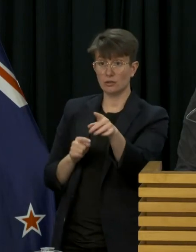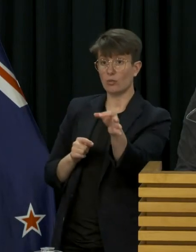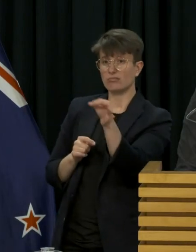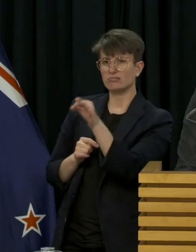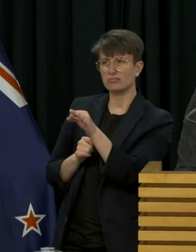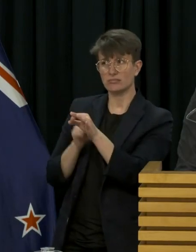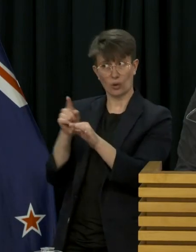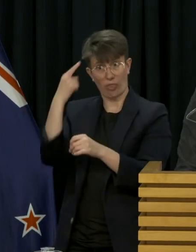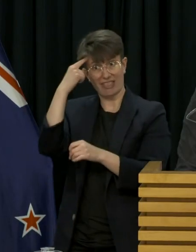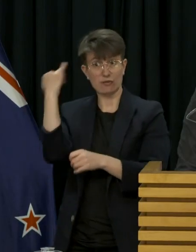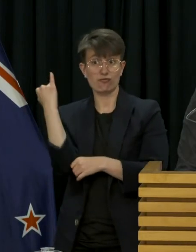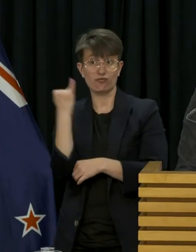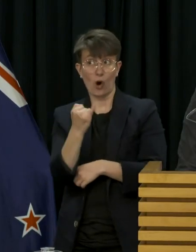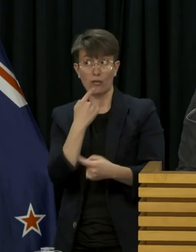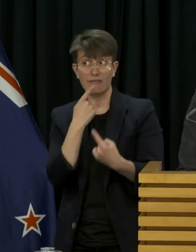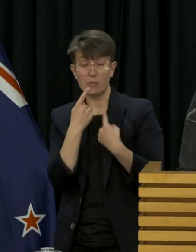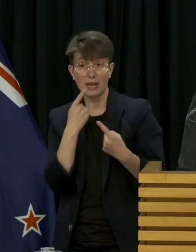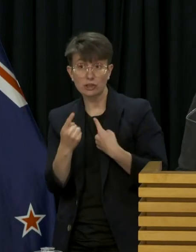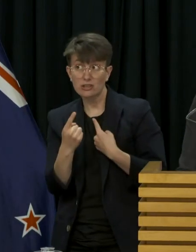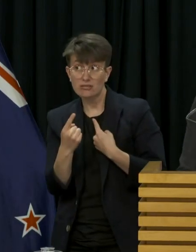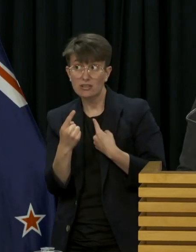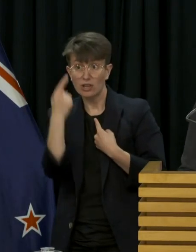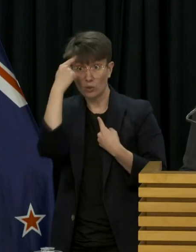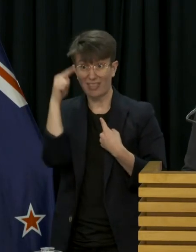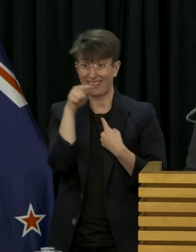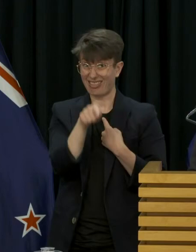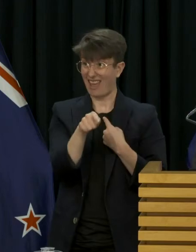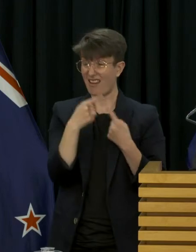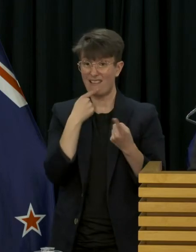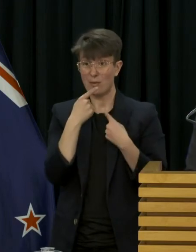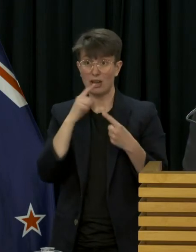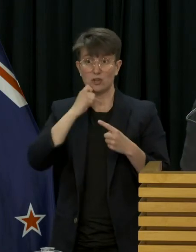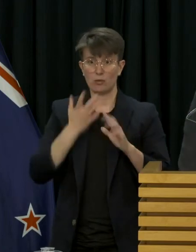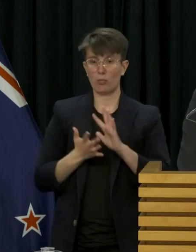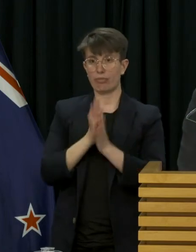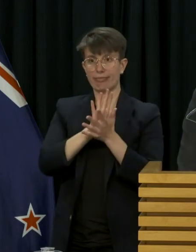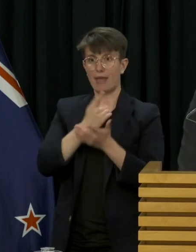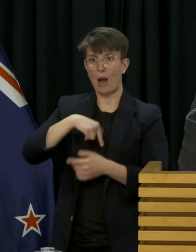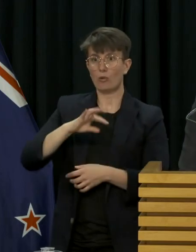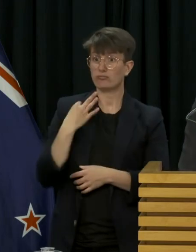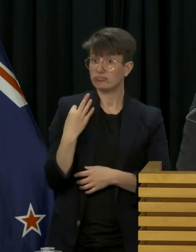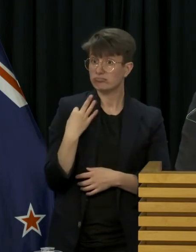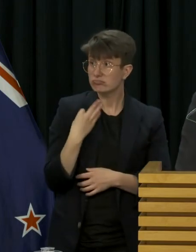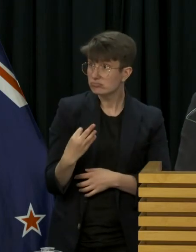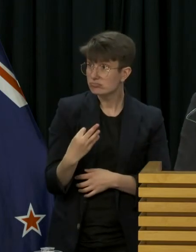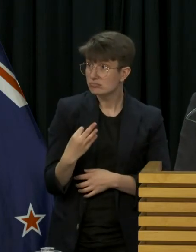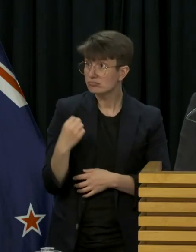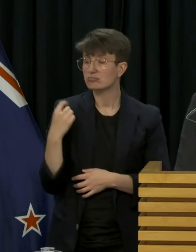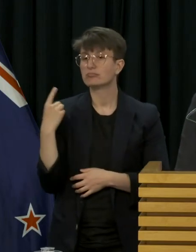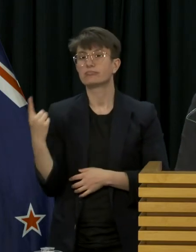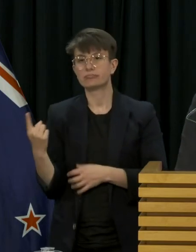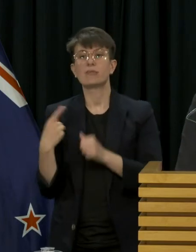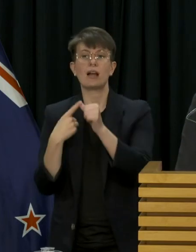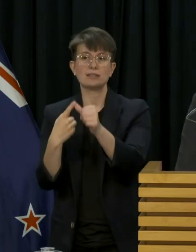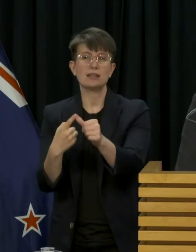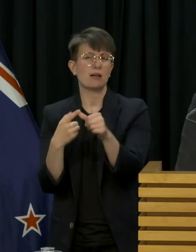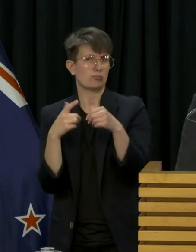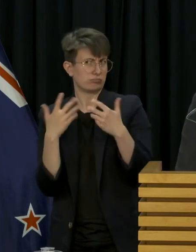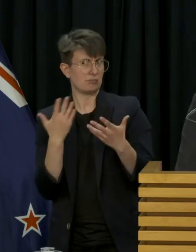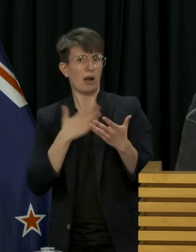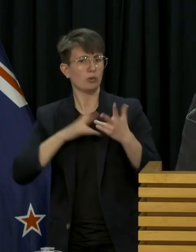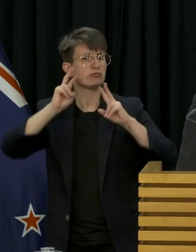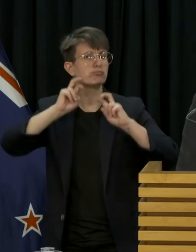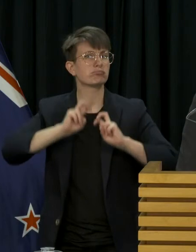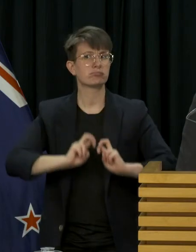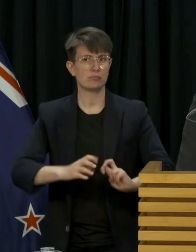incorrect, and if so, how damaging is that, and how quickly do we need to move to I want to get to the bottom of this. As I've said, we have not